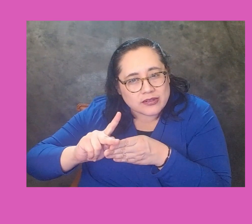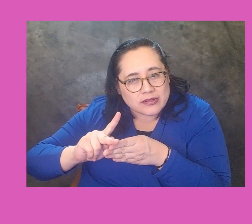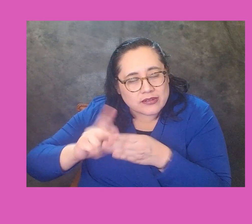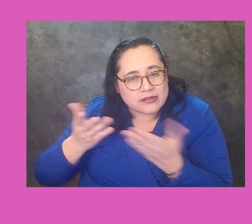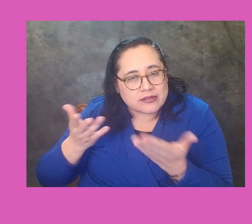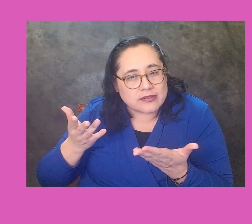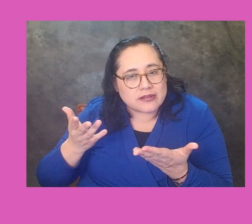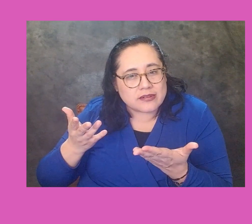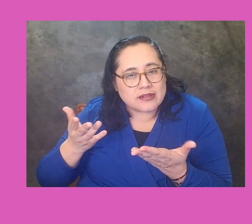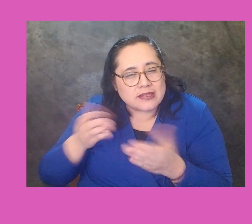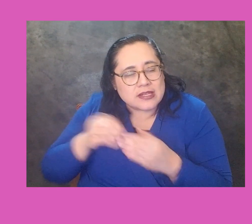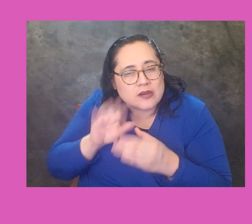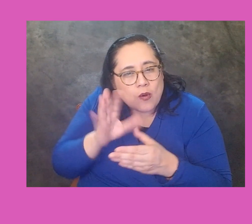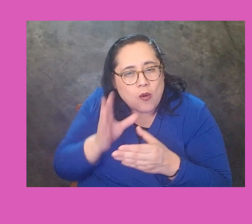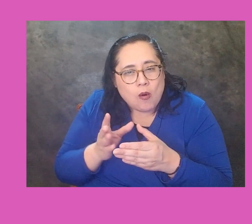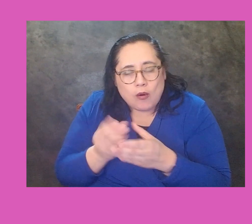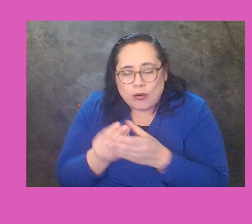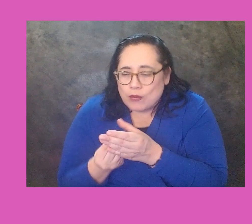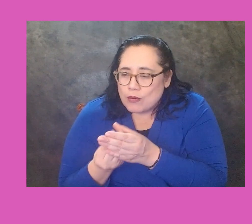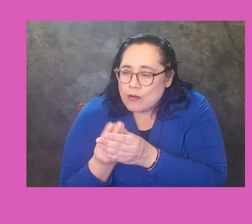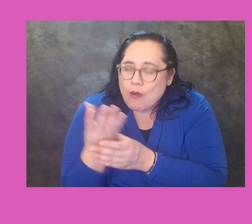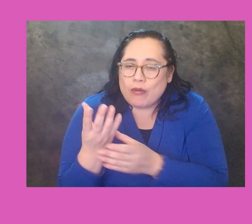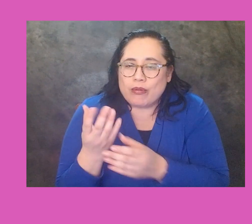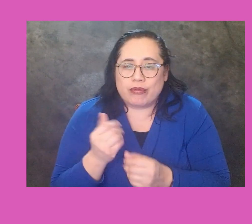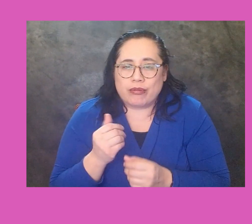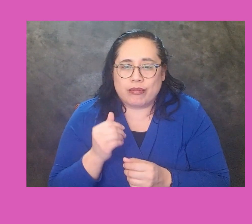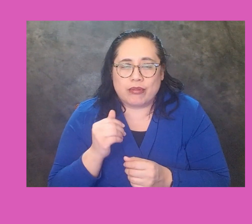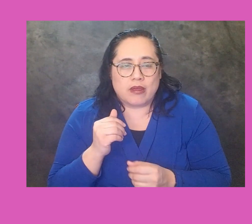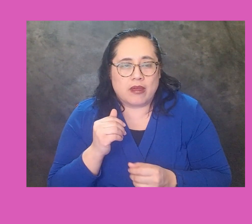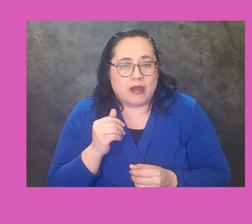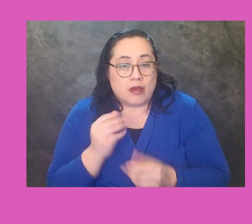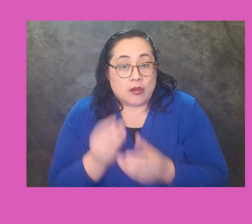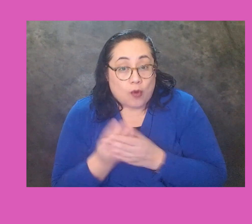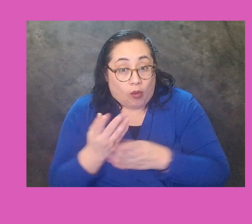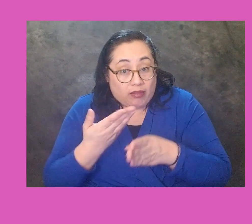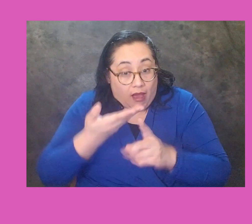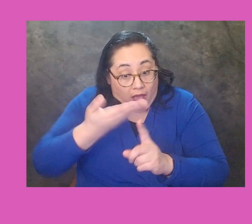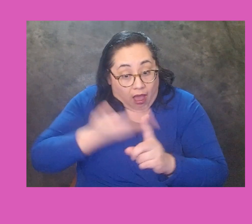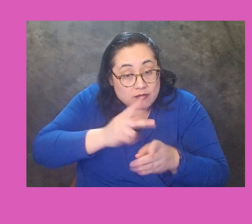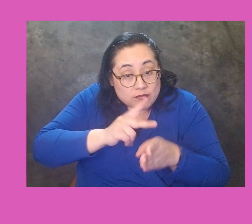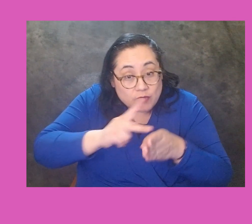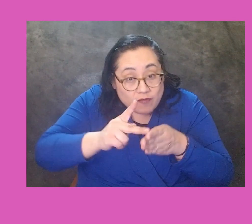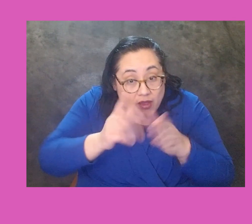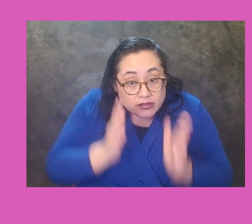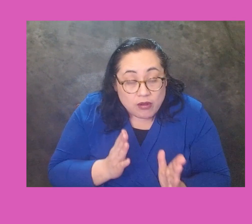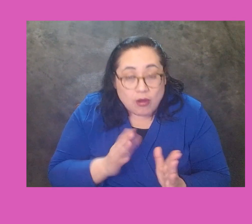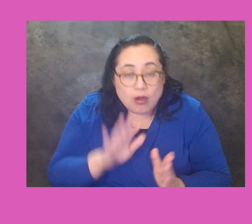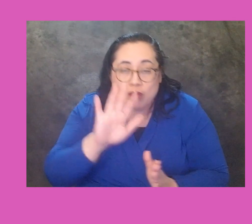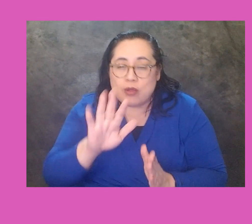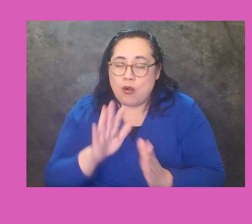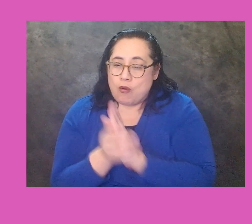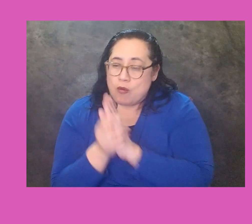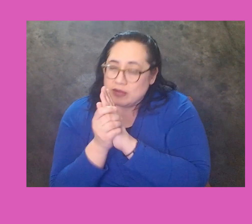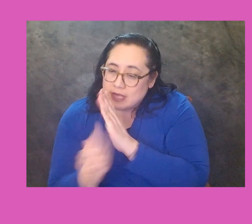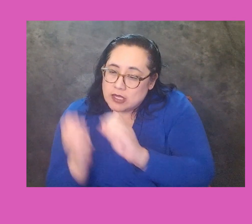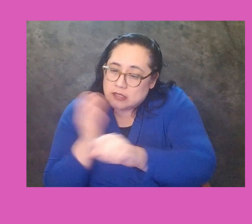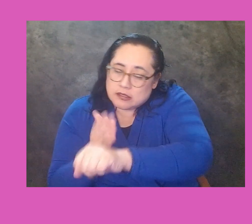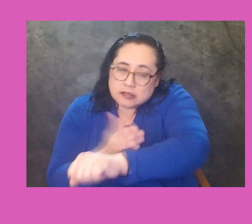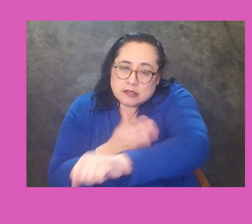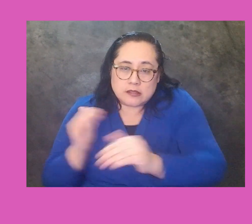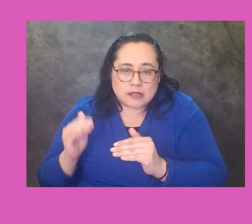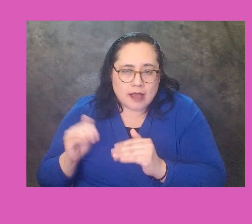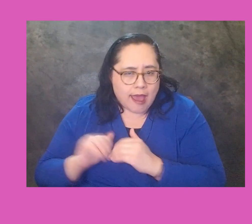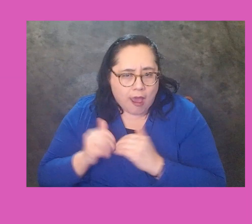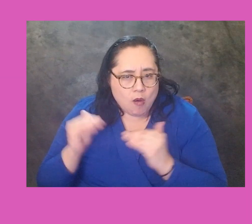how you will participate in your profession. How will you grow as a professional? How will you grow